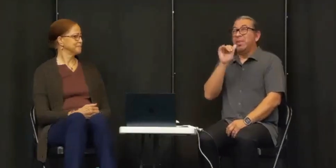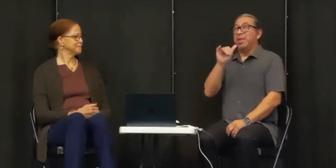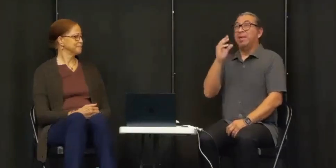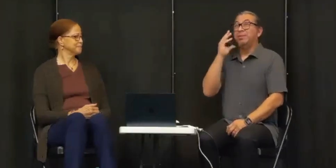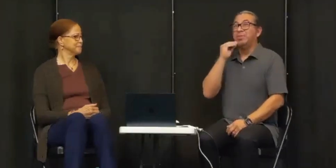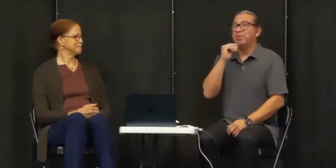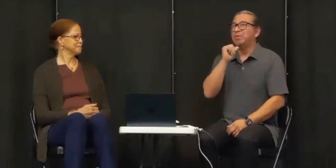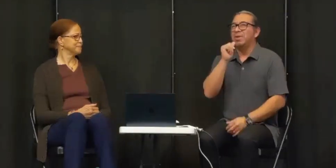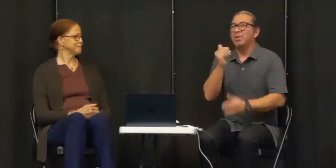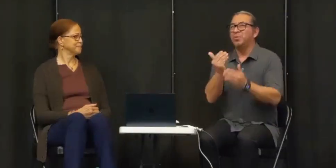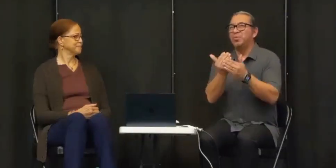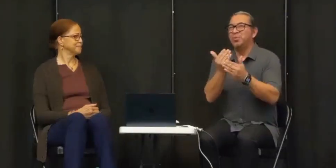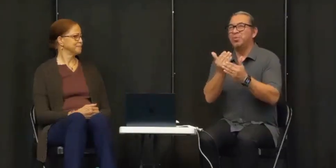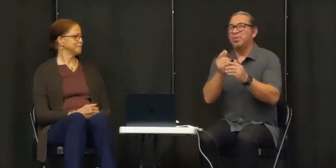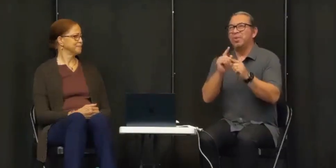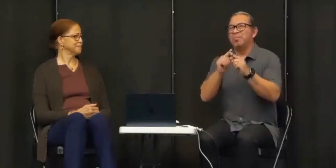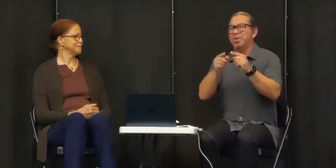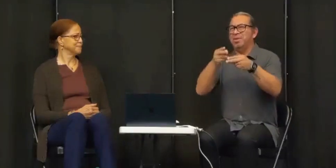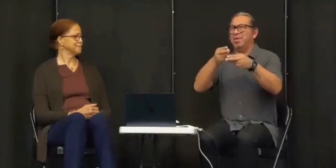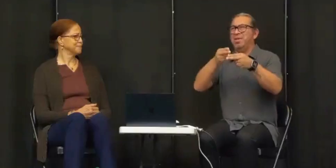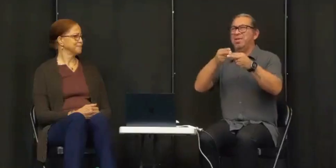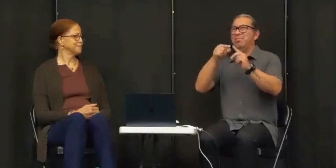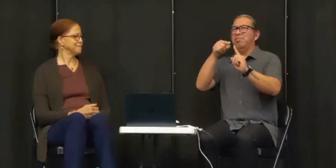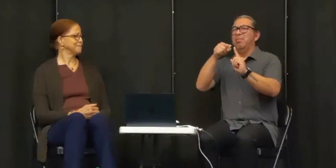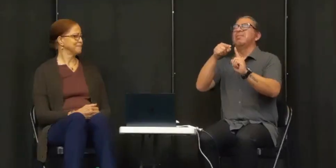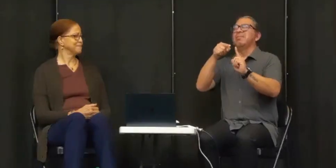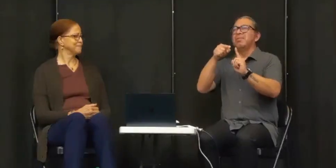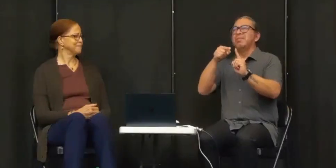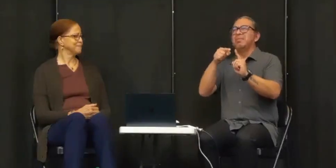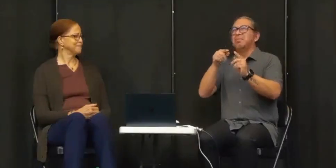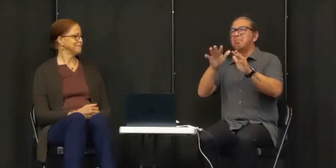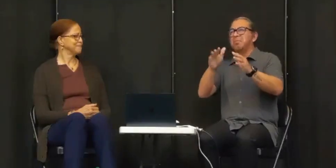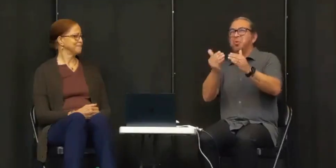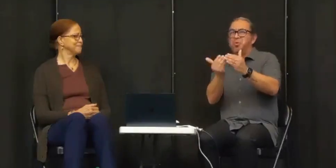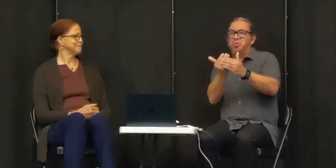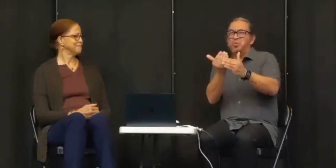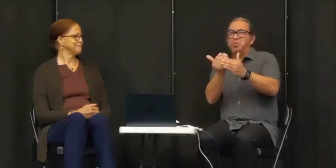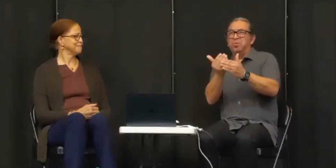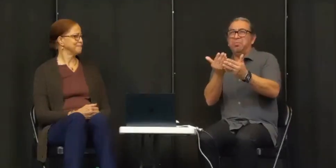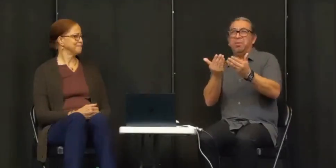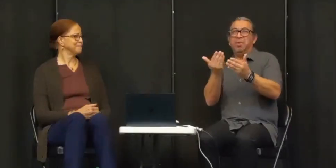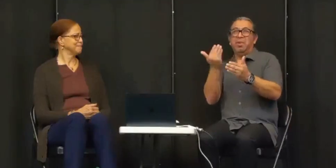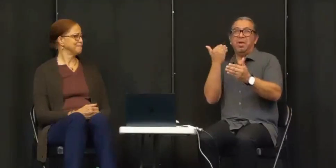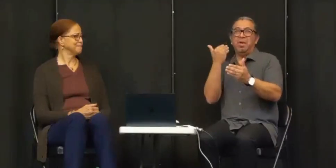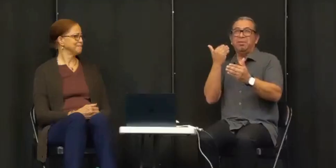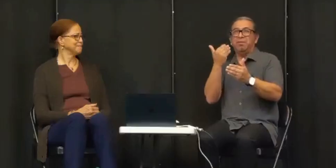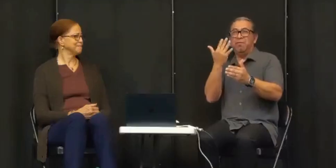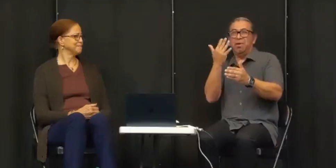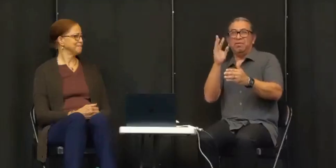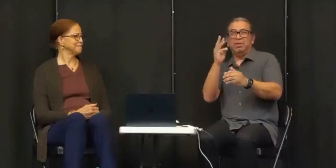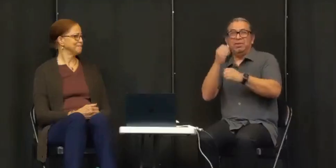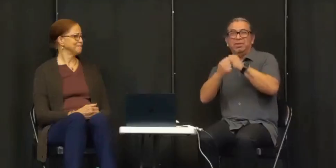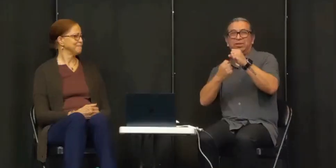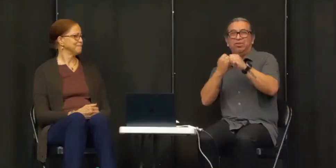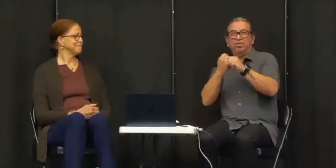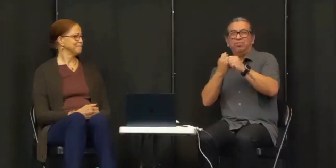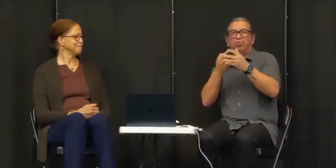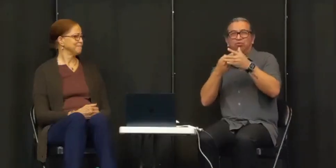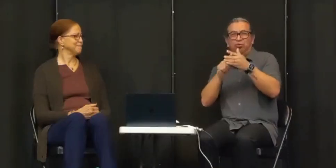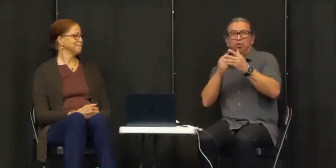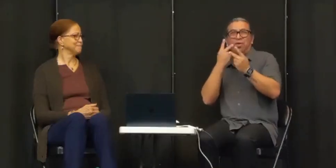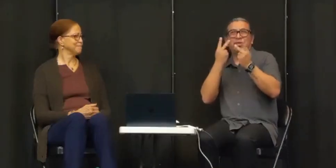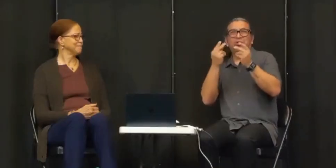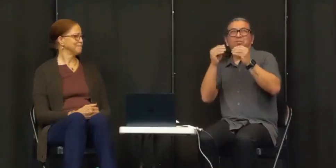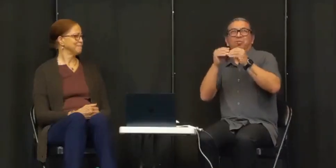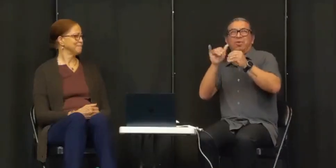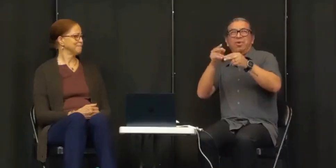Really, that concept, that experience is not new, but the name is sort of new.